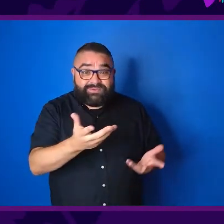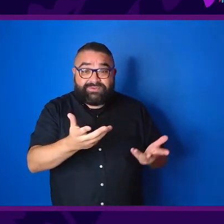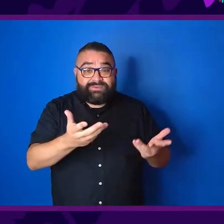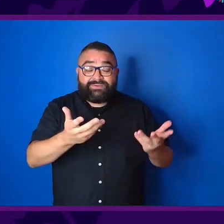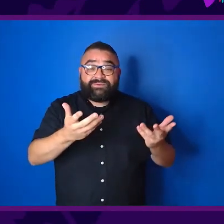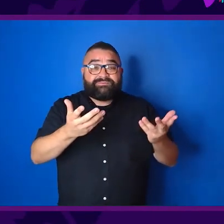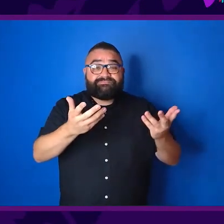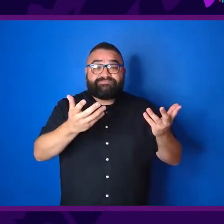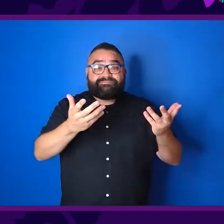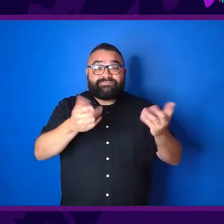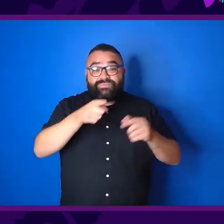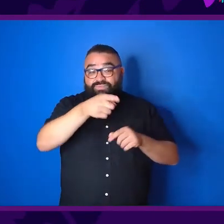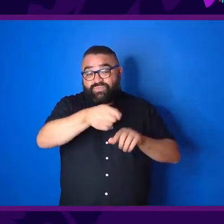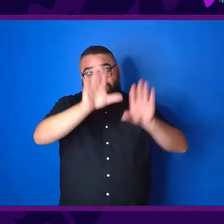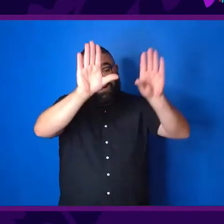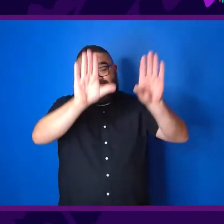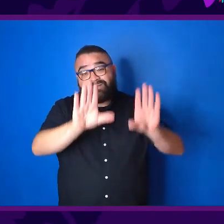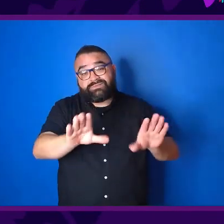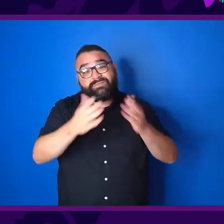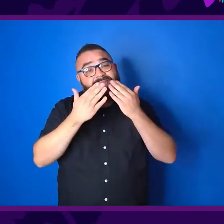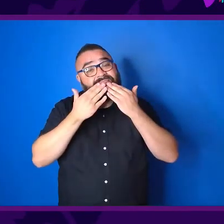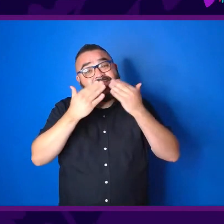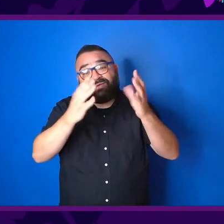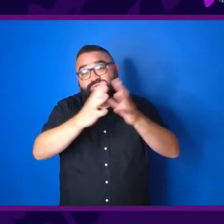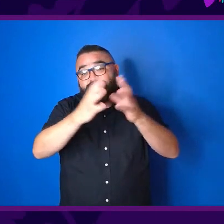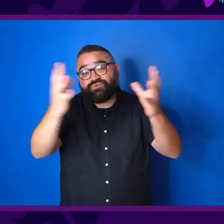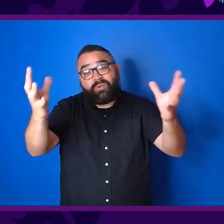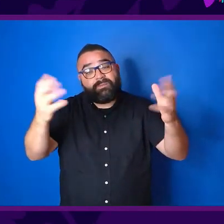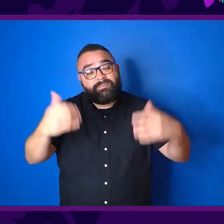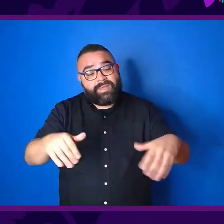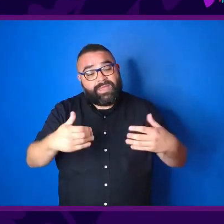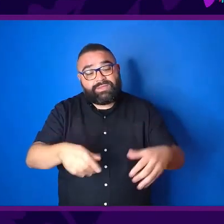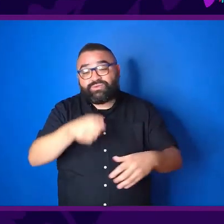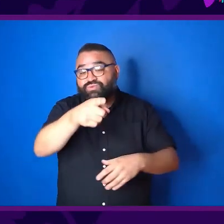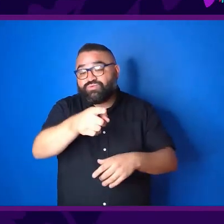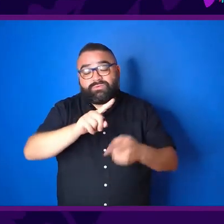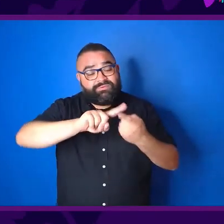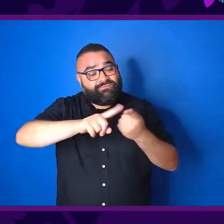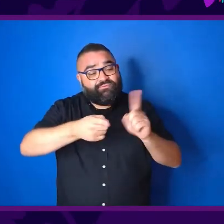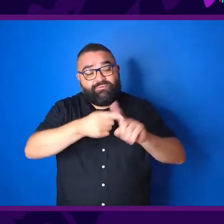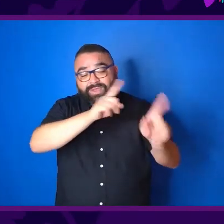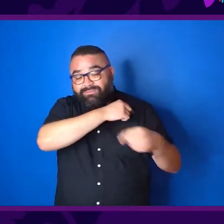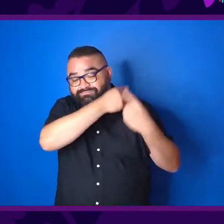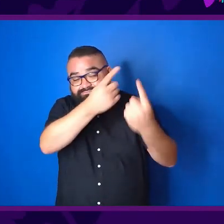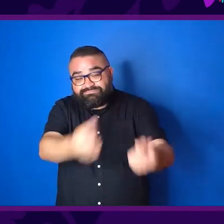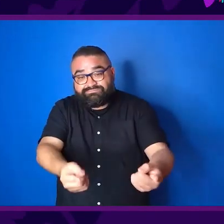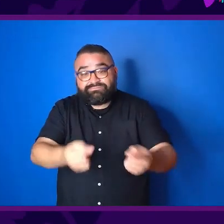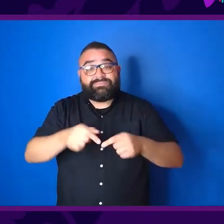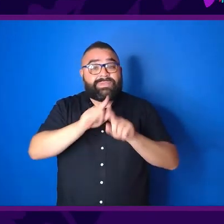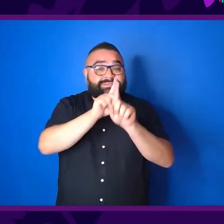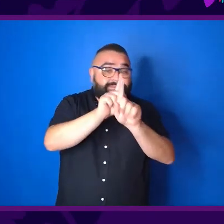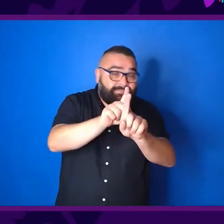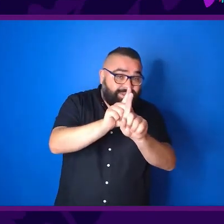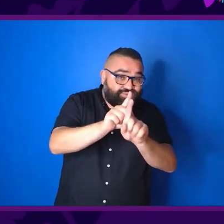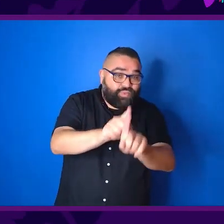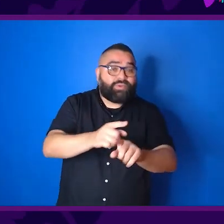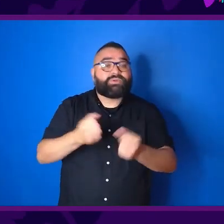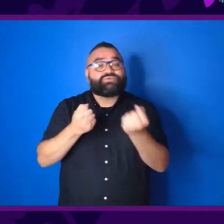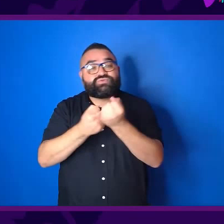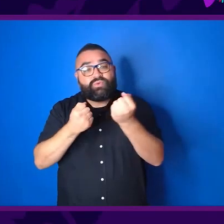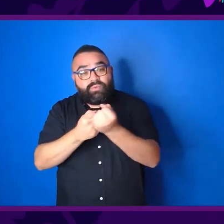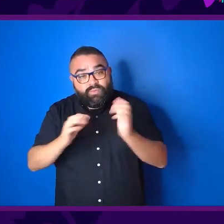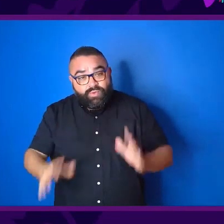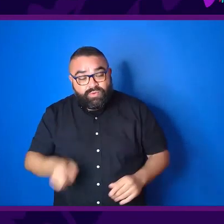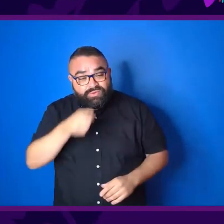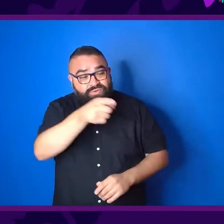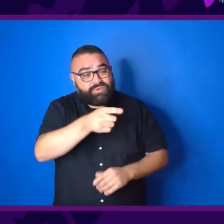just thank you for all you have been to me as a friend, as a mentor, as a supporter, and happy